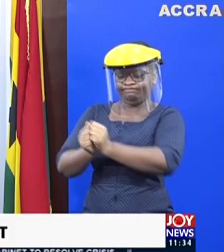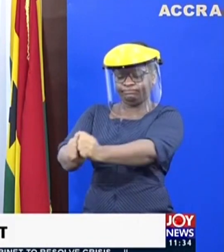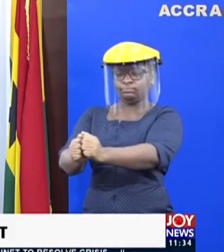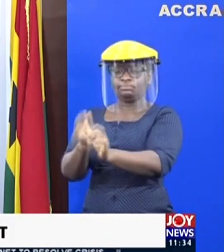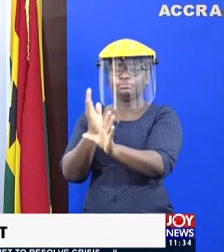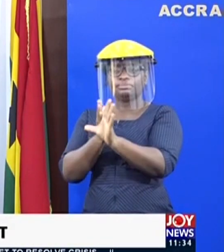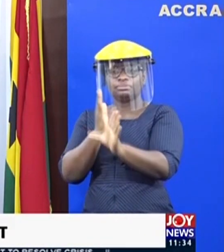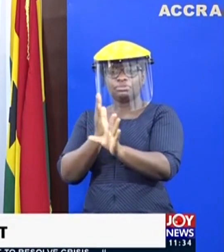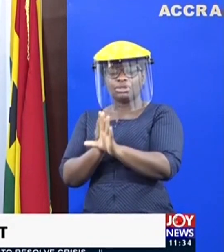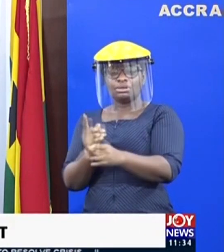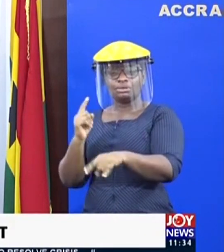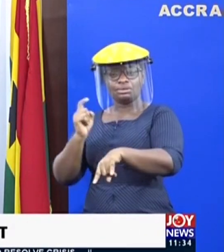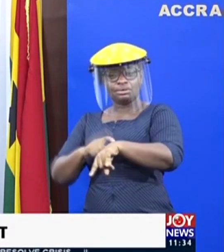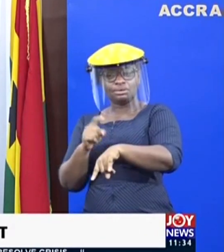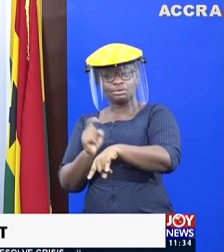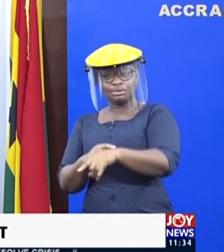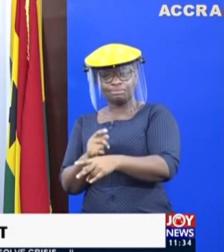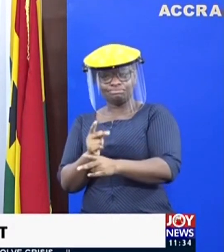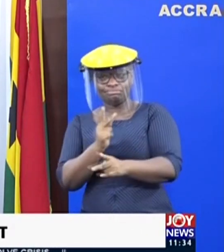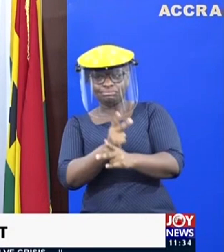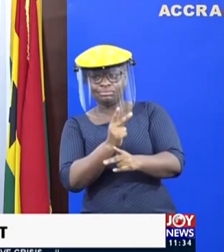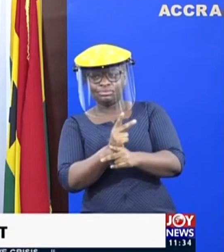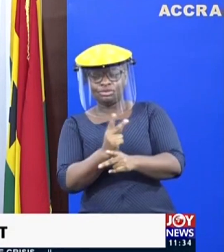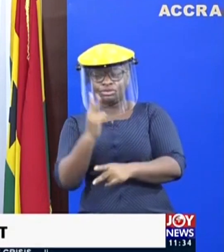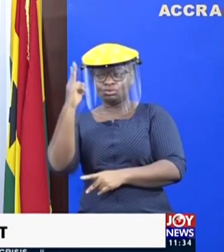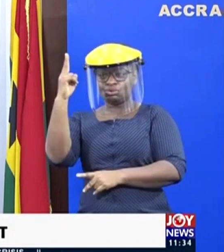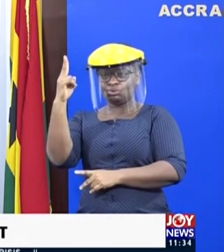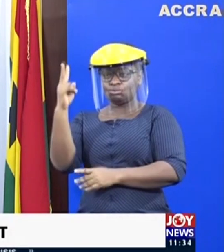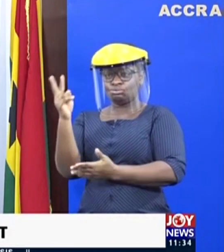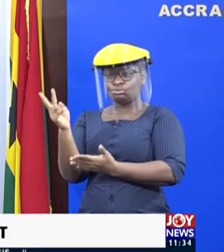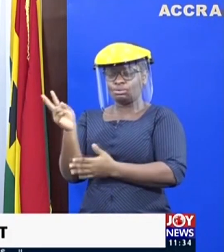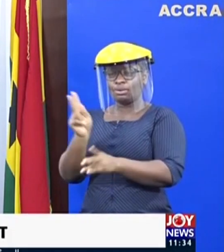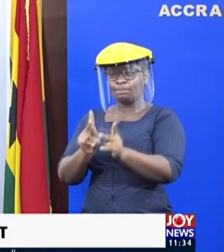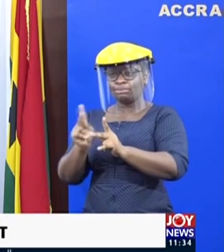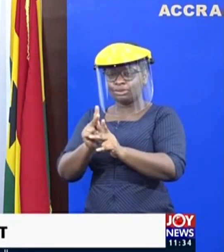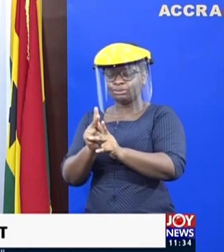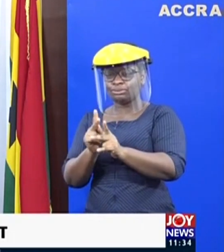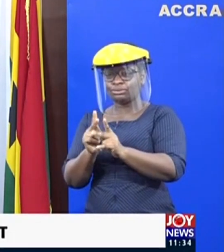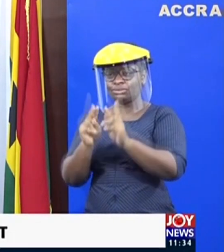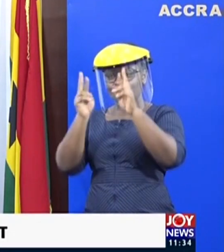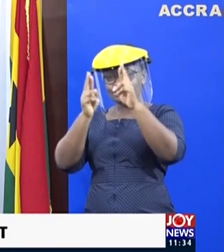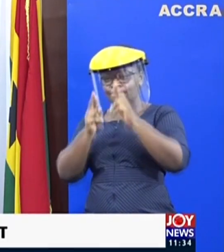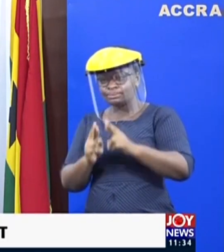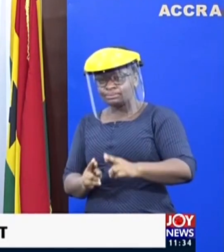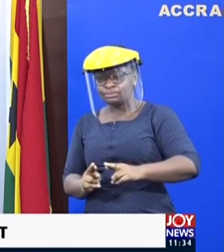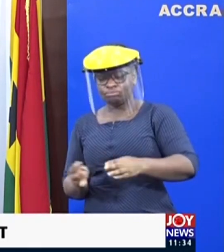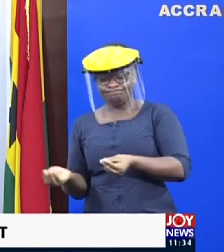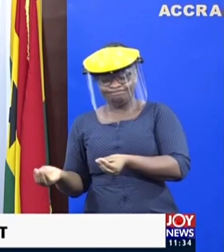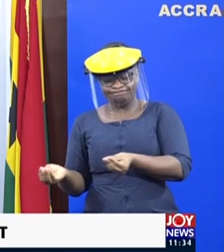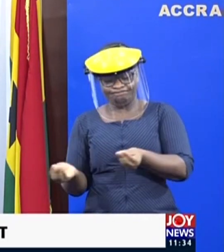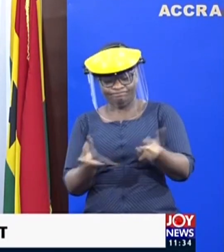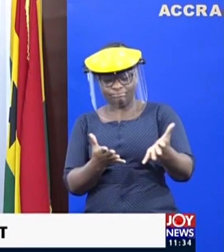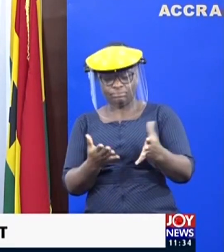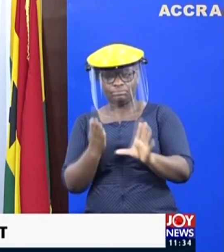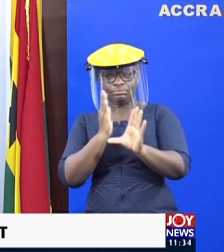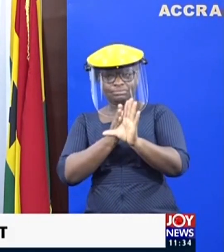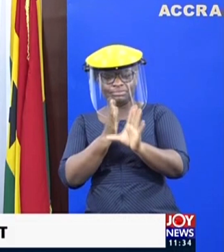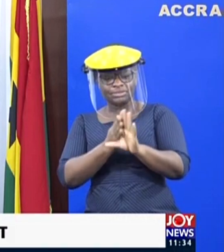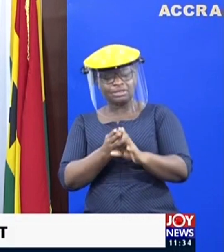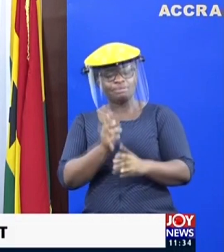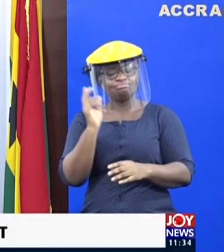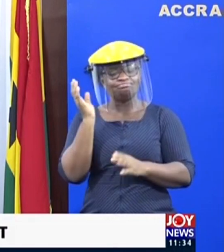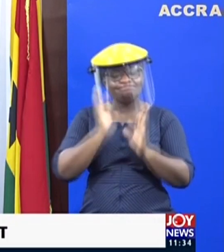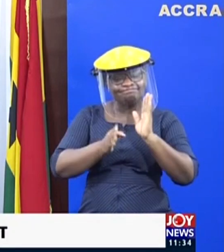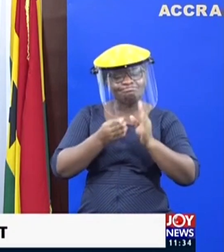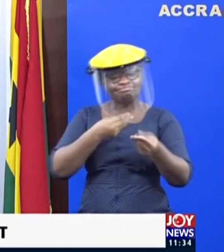the time we quarantined the returnees, results were delivered by psychologists. They spoke to